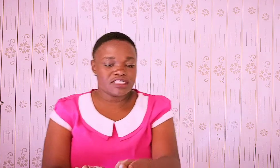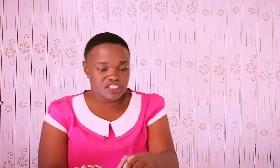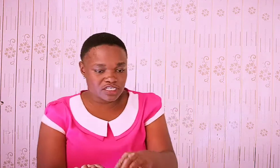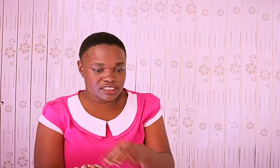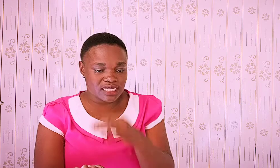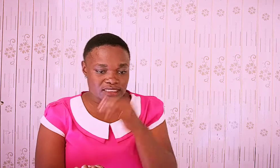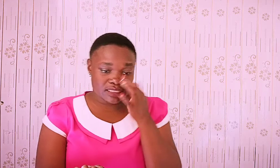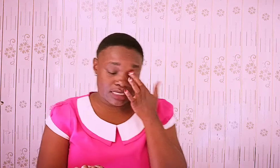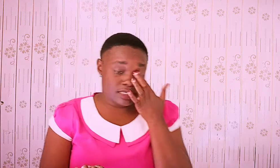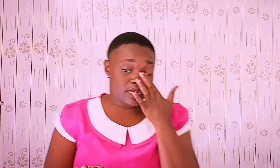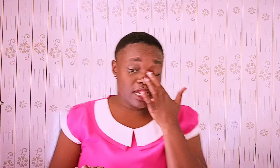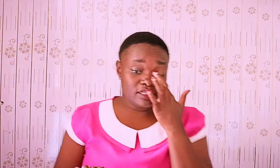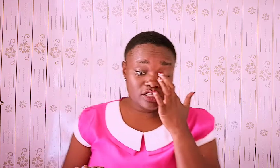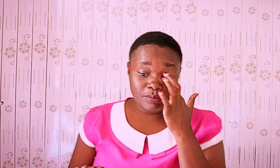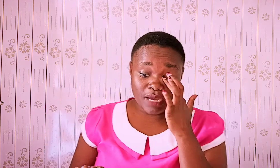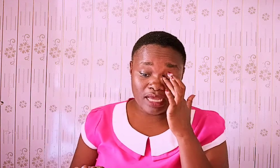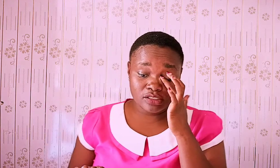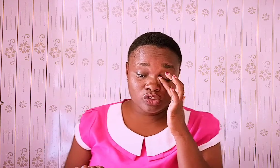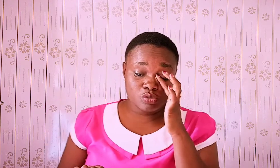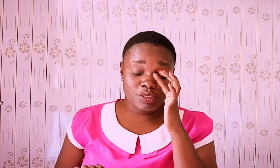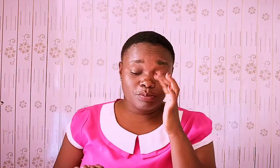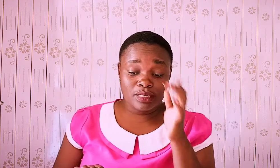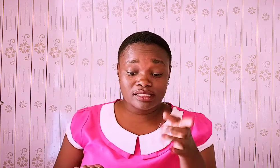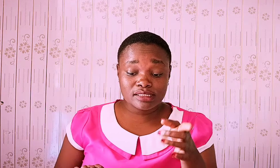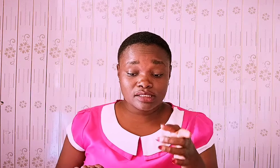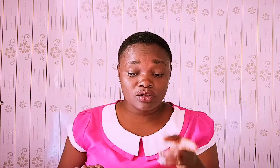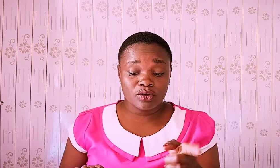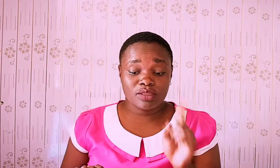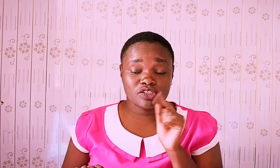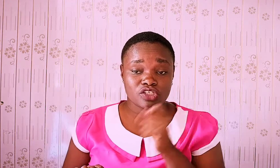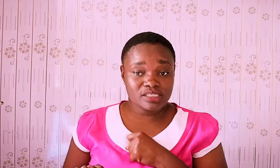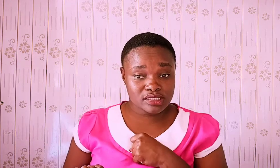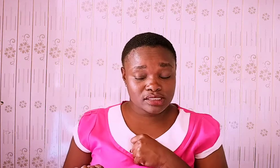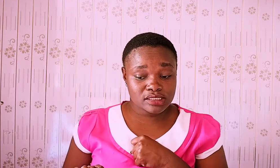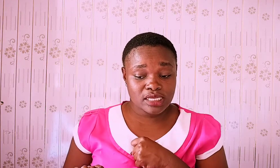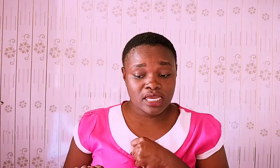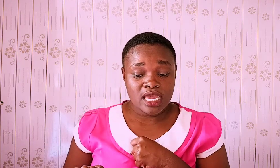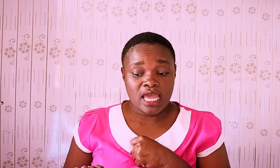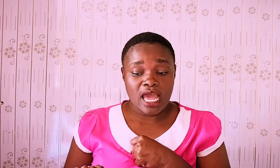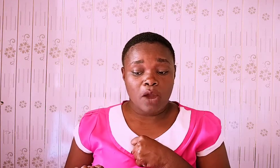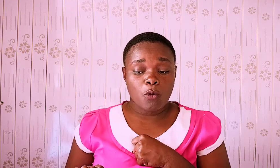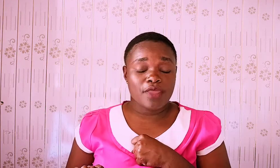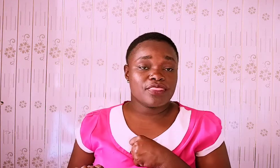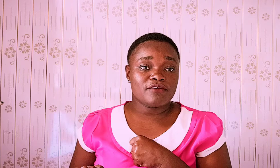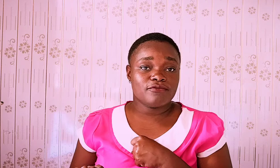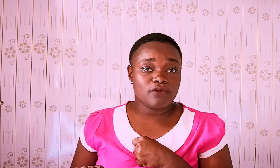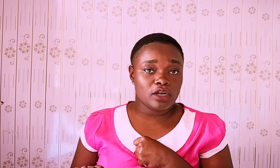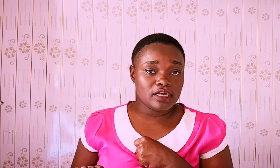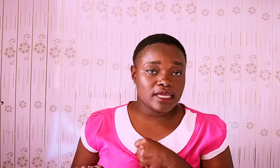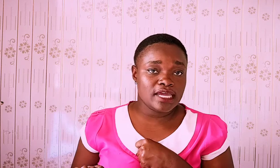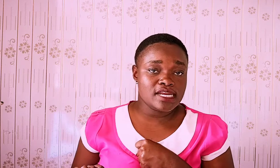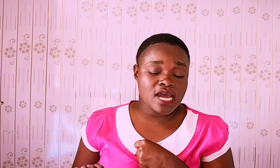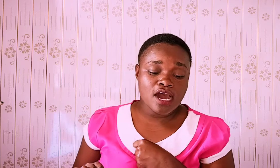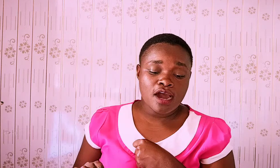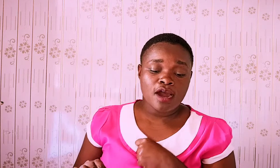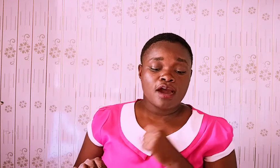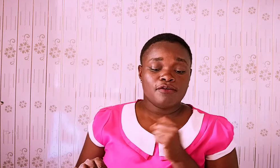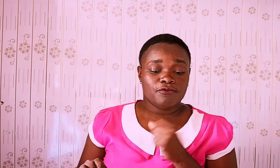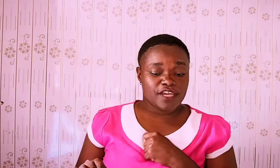Orientation is that the hand shape has to be placed on the chest with the folded